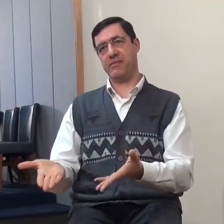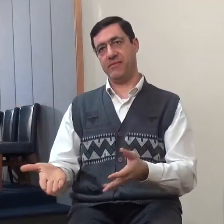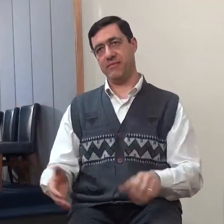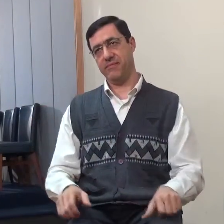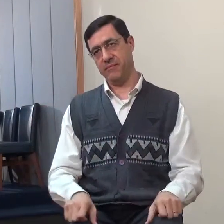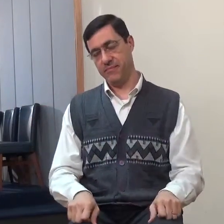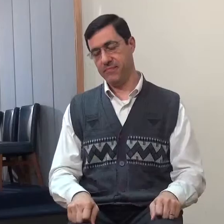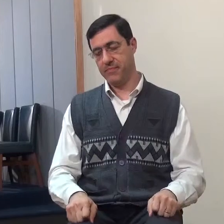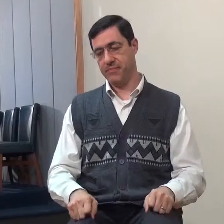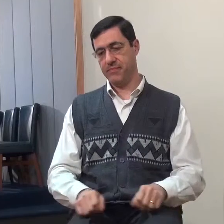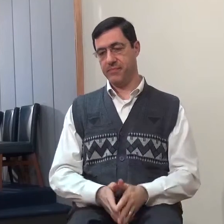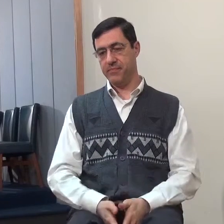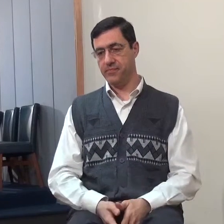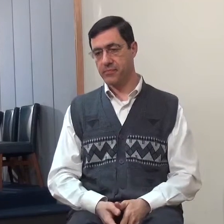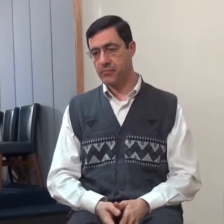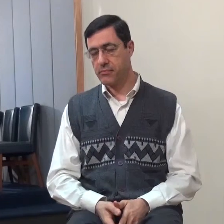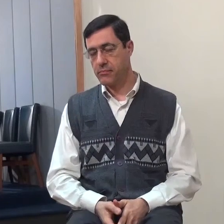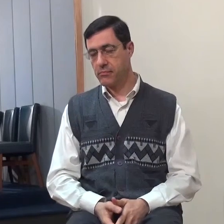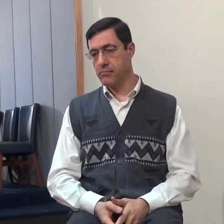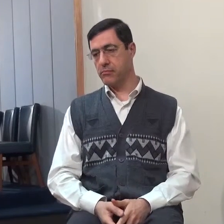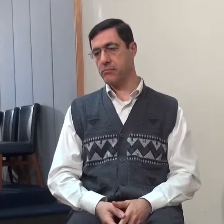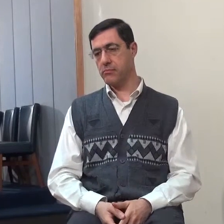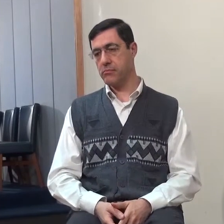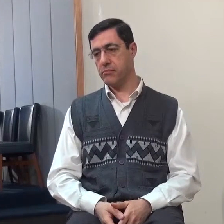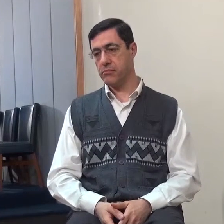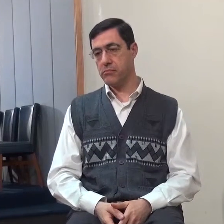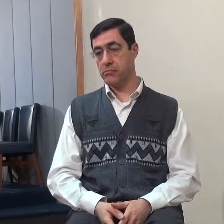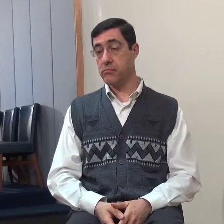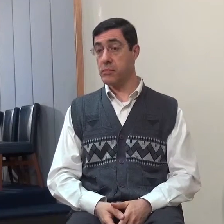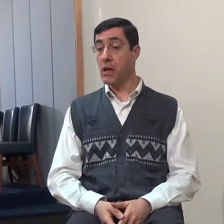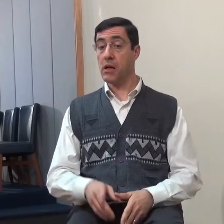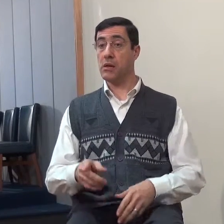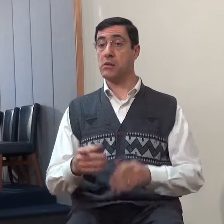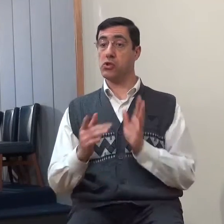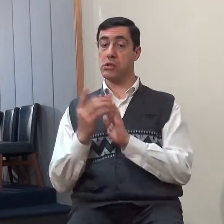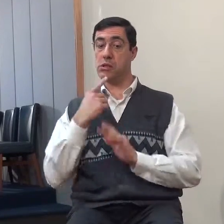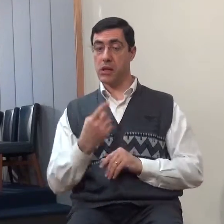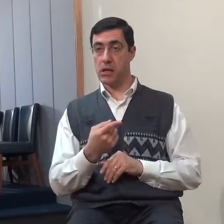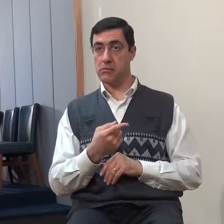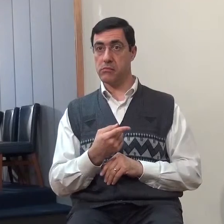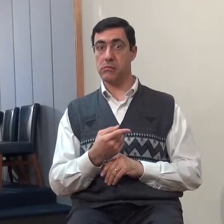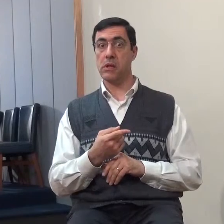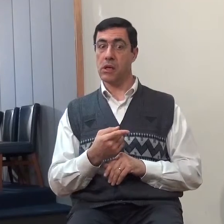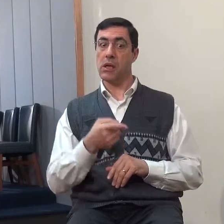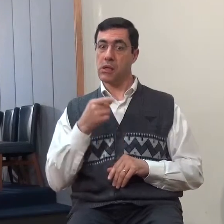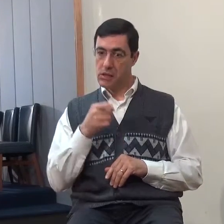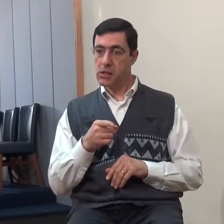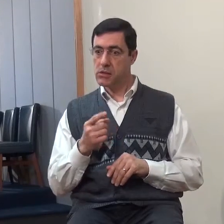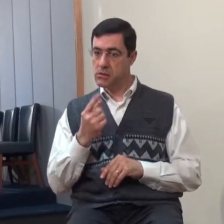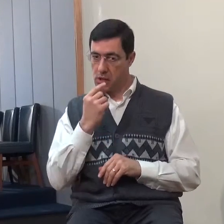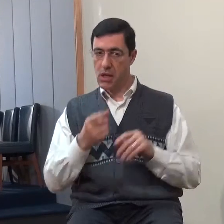To clear the ground. And it can so easily happen to you. So you have to watch your